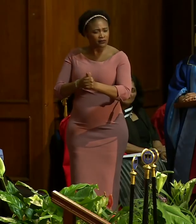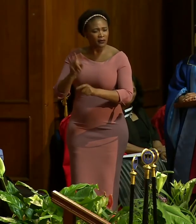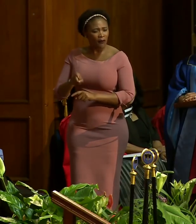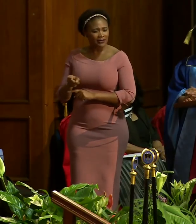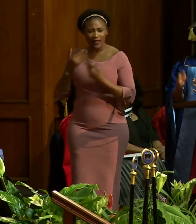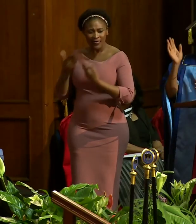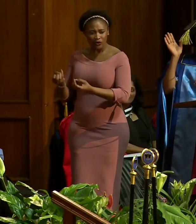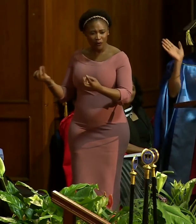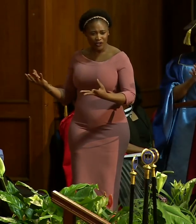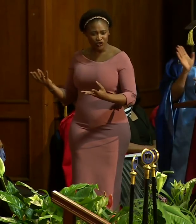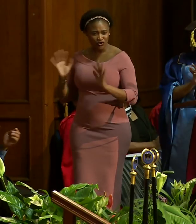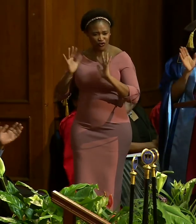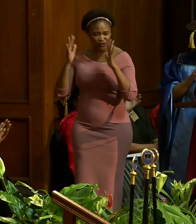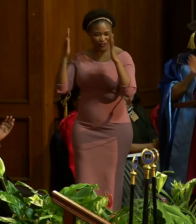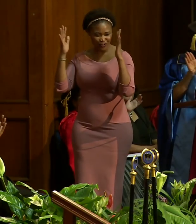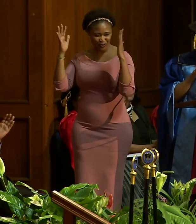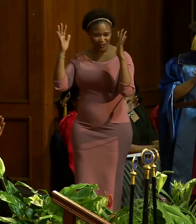for your speech.